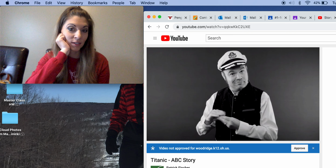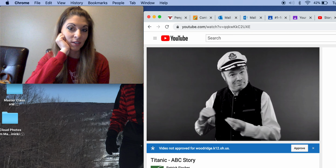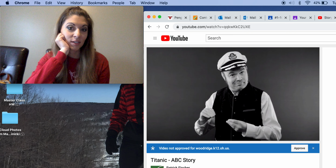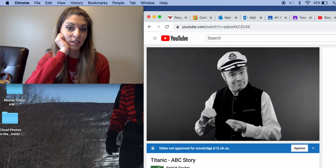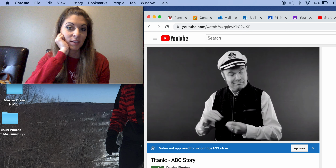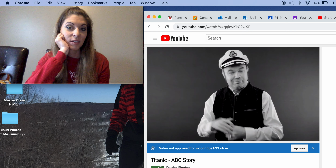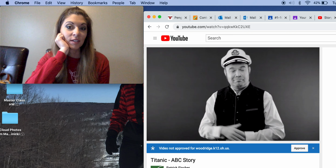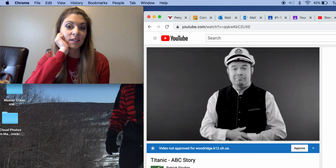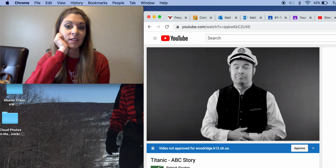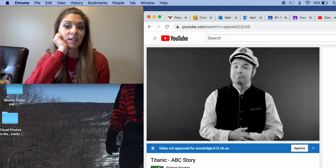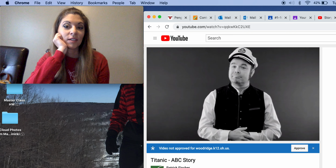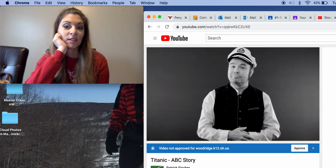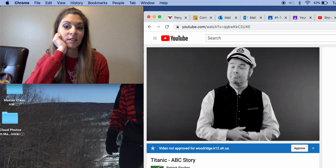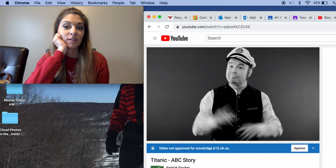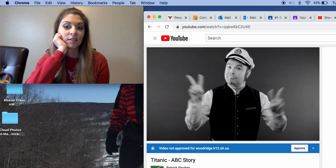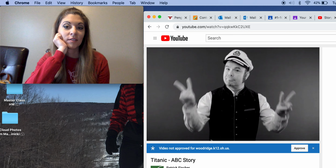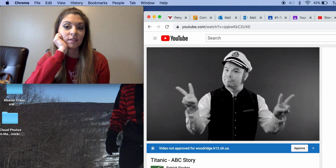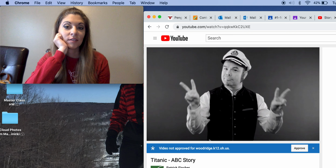Z.